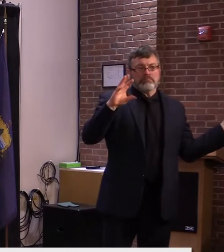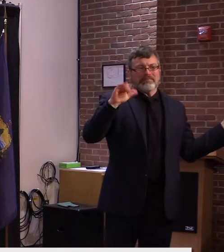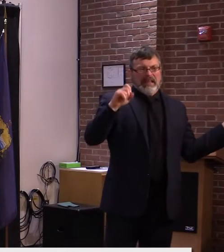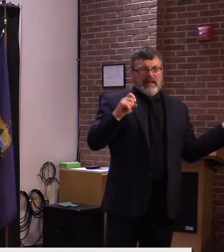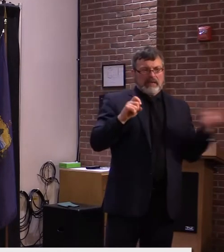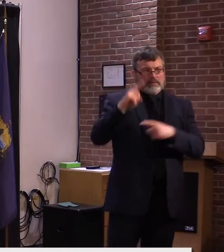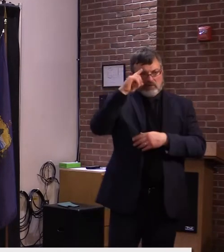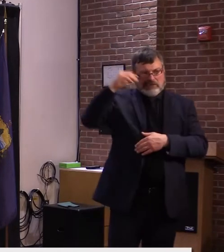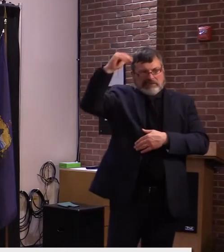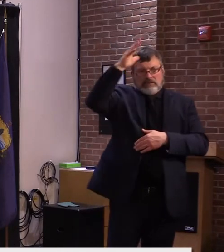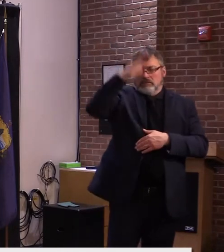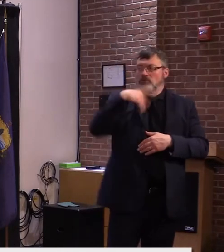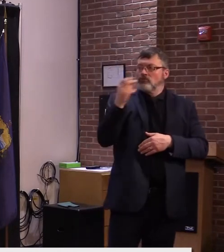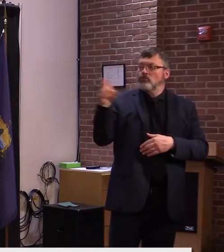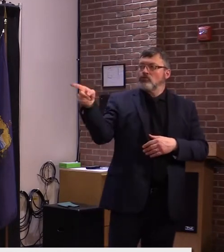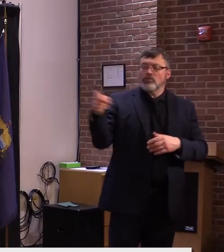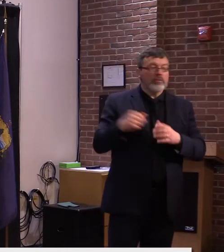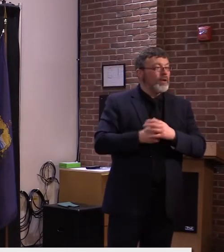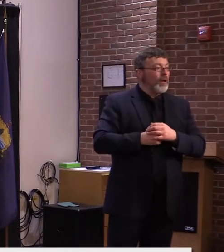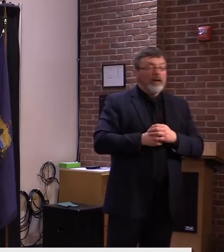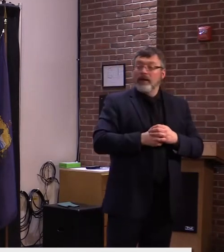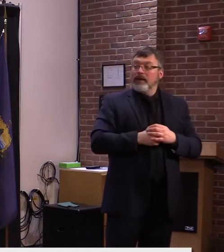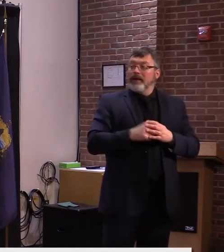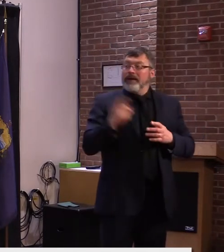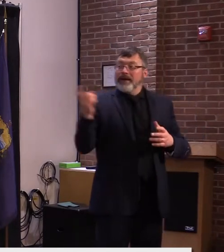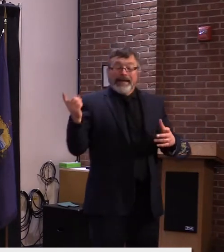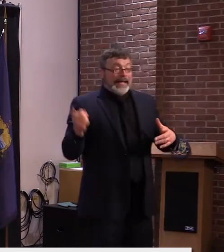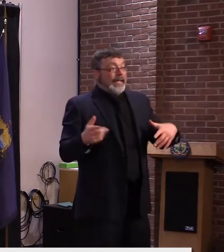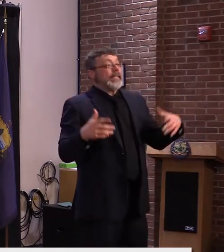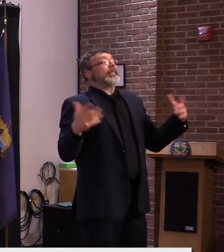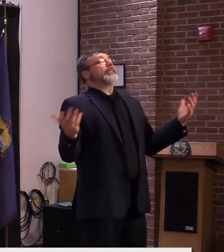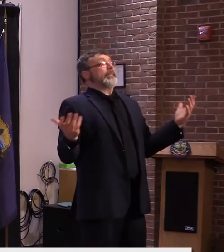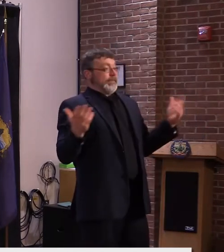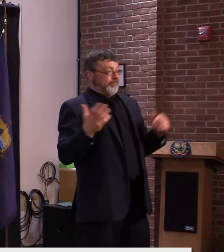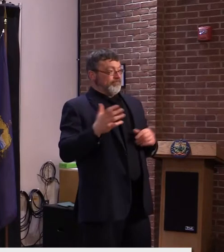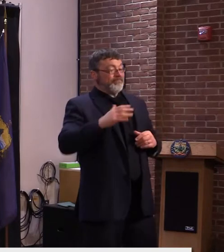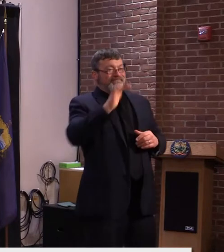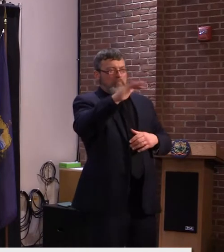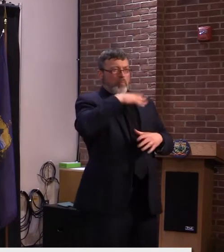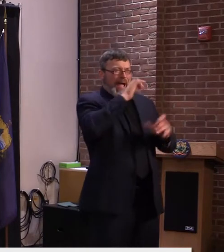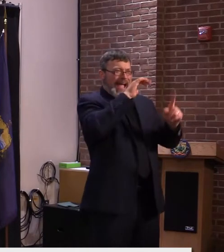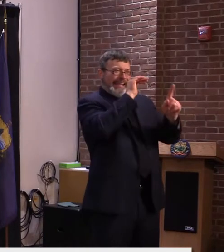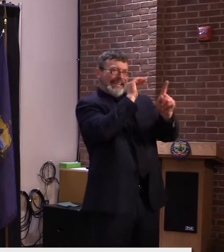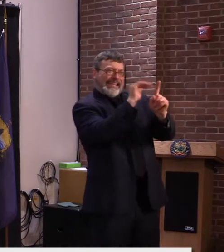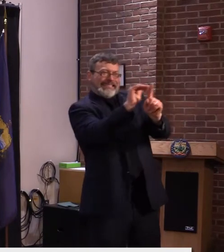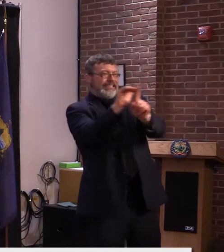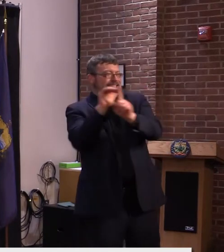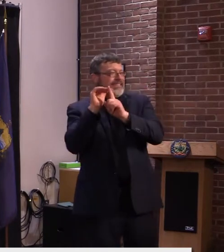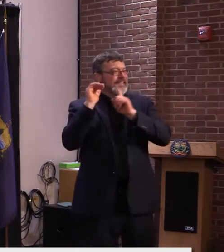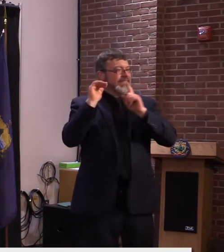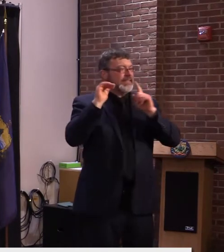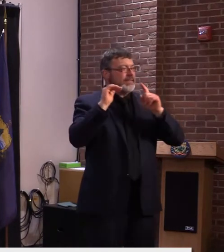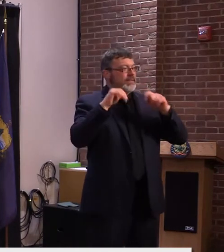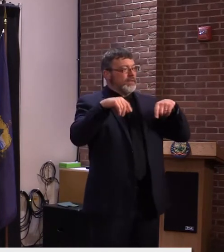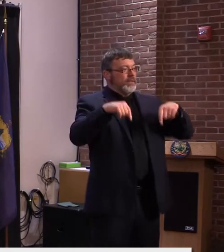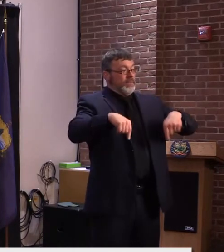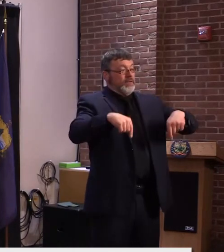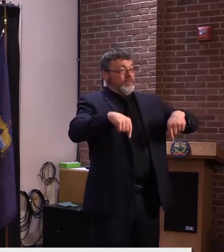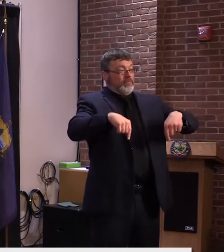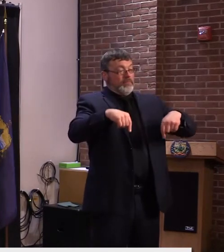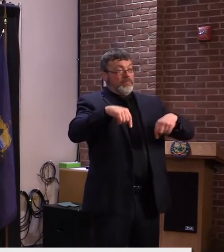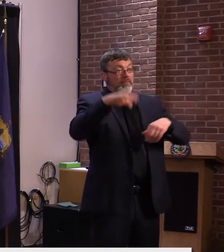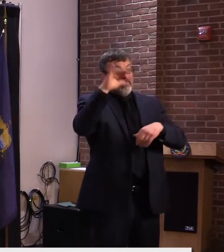Thank you, Governor. Keep in mind, even though we're calling the third shot a booster,